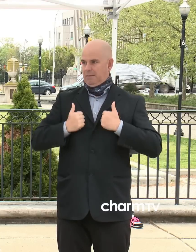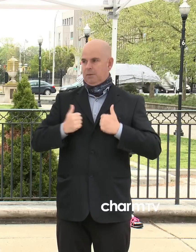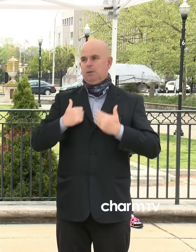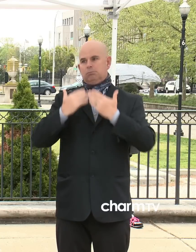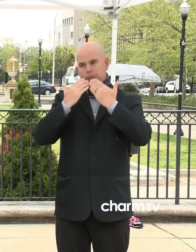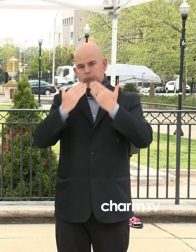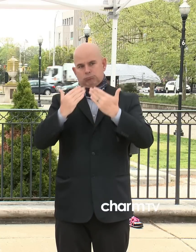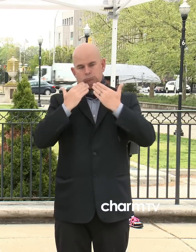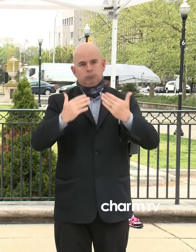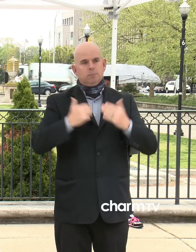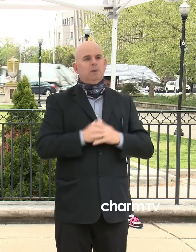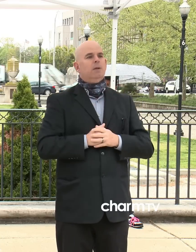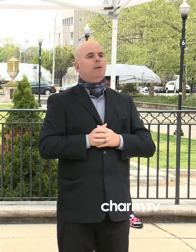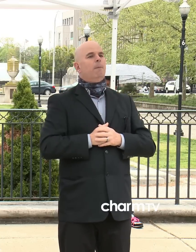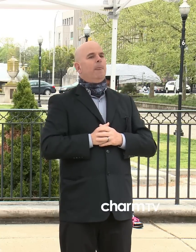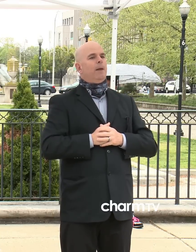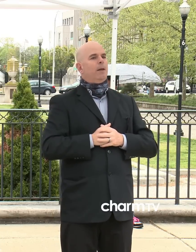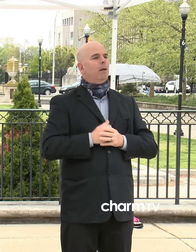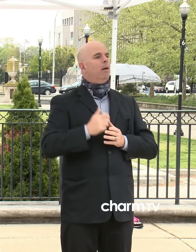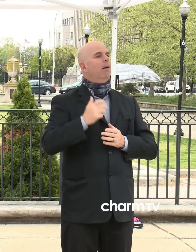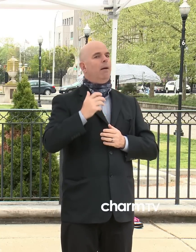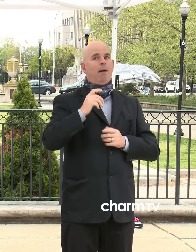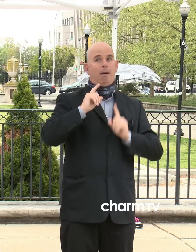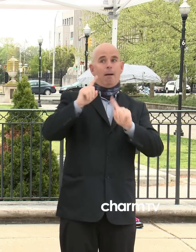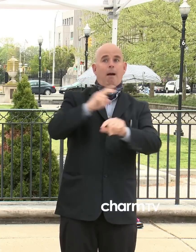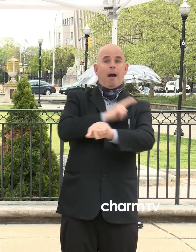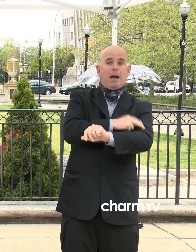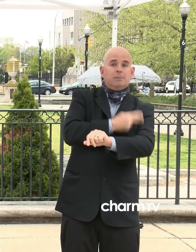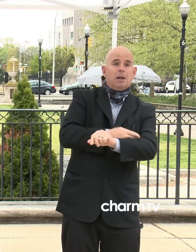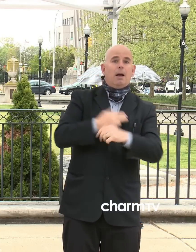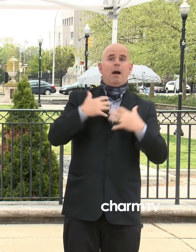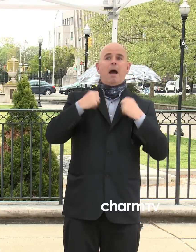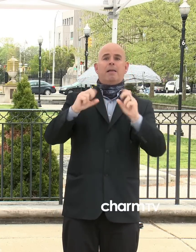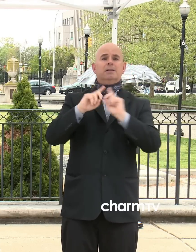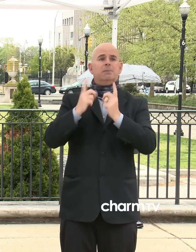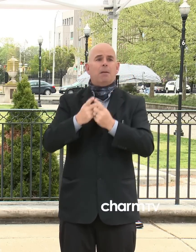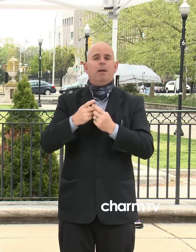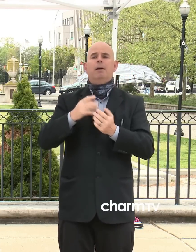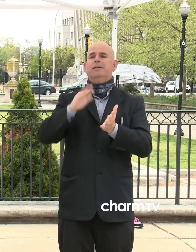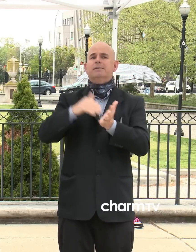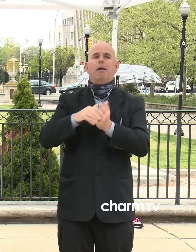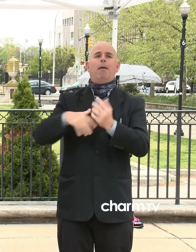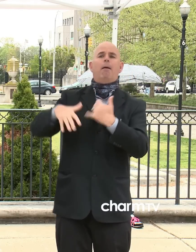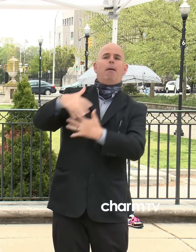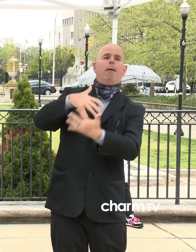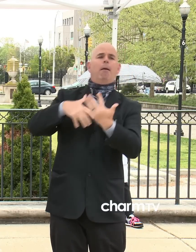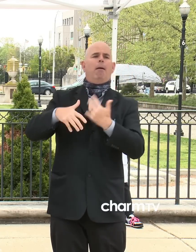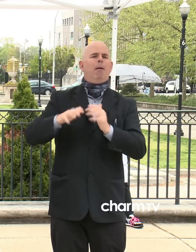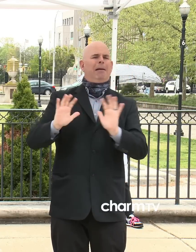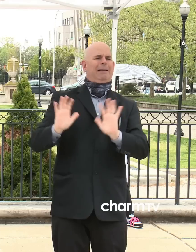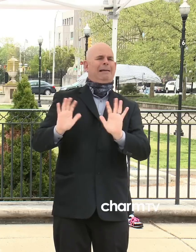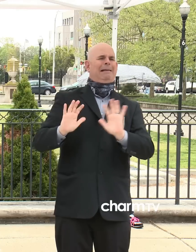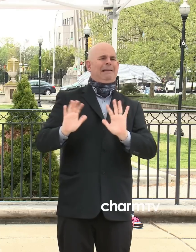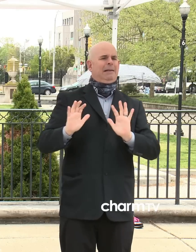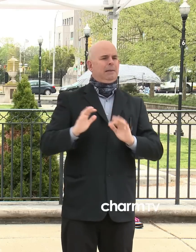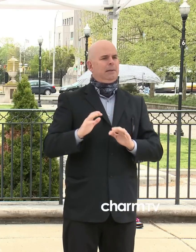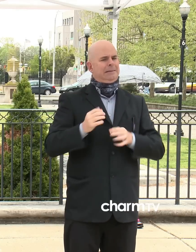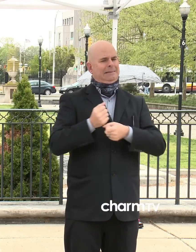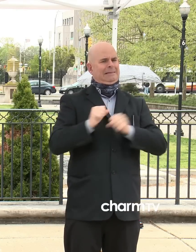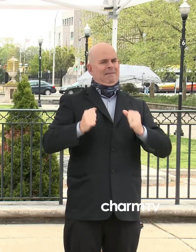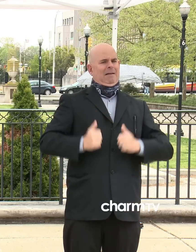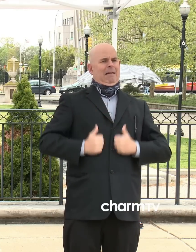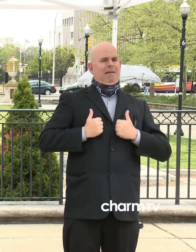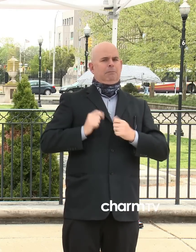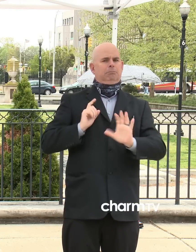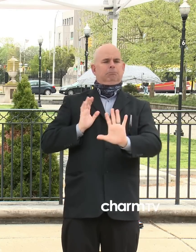Avoiding hospitals and healthcare facilities when possible can actually save lives. And we're asking your help in minimizing your